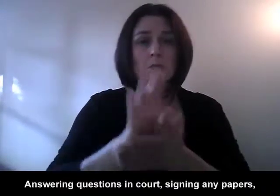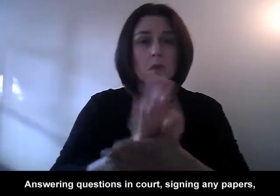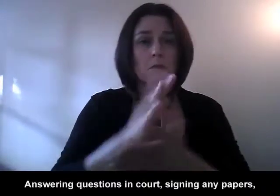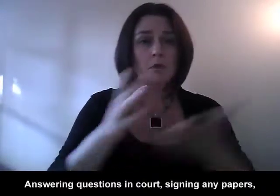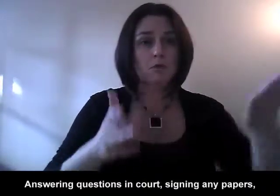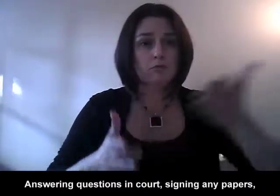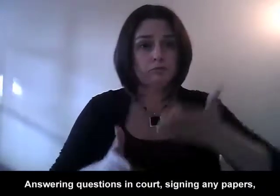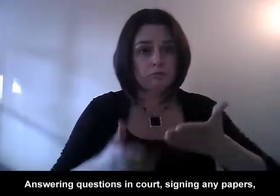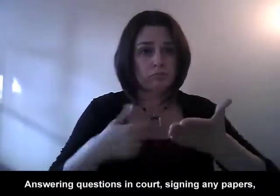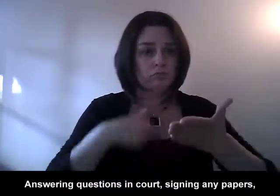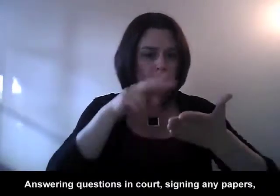Signing any papers.